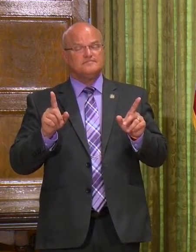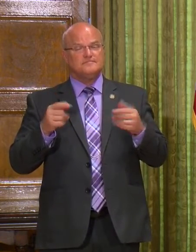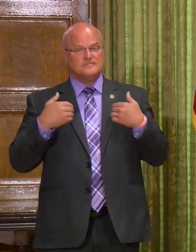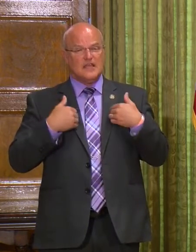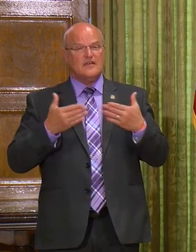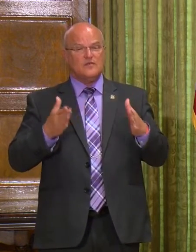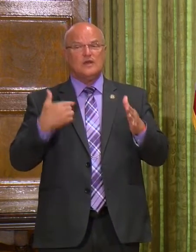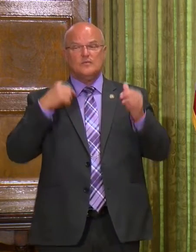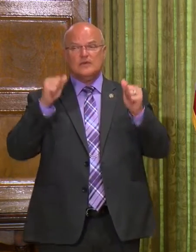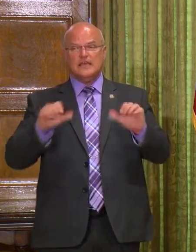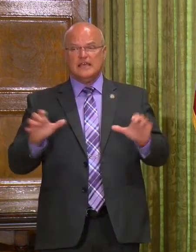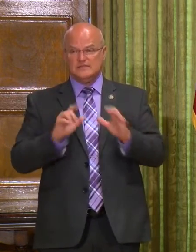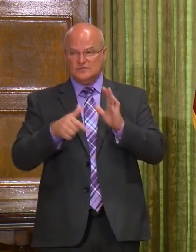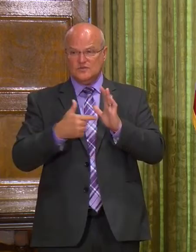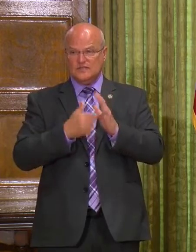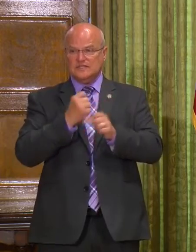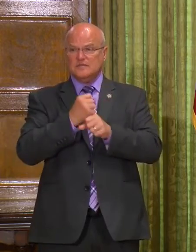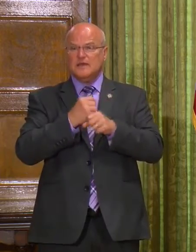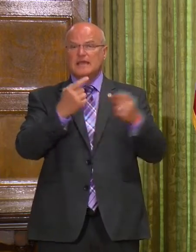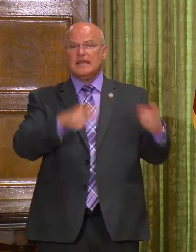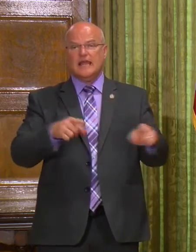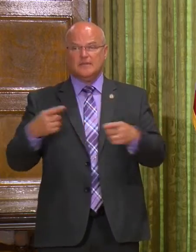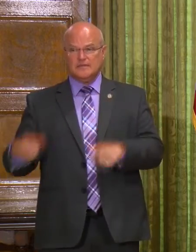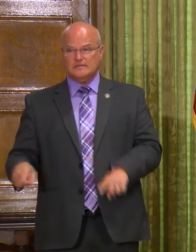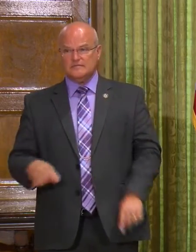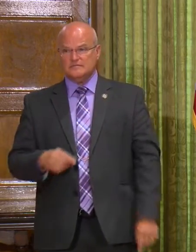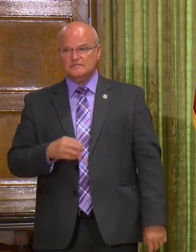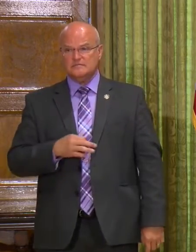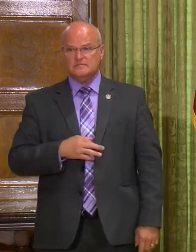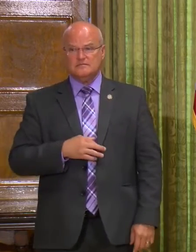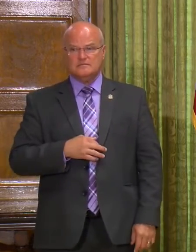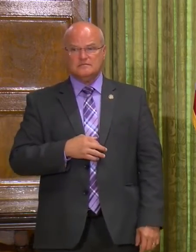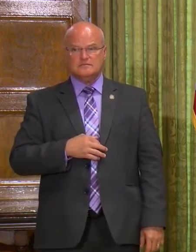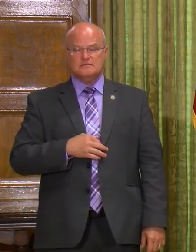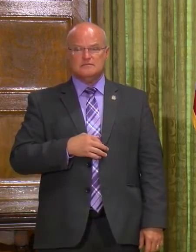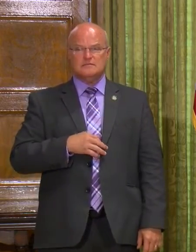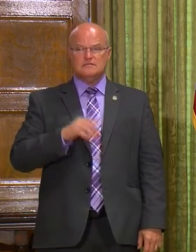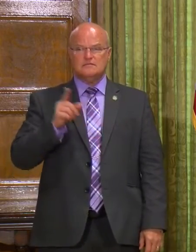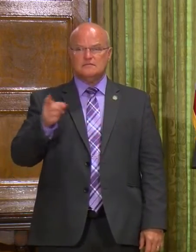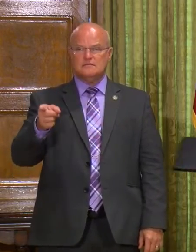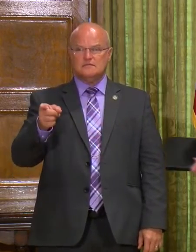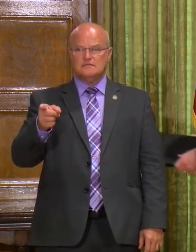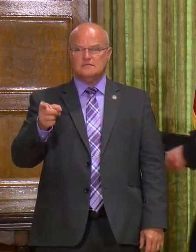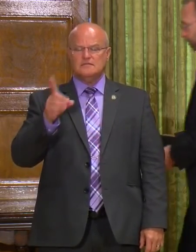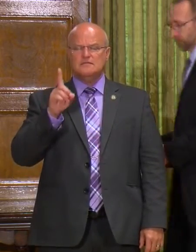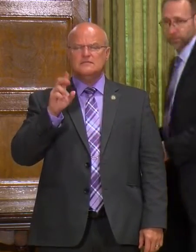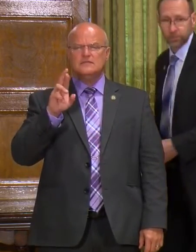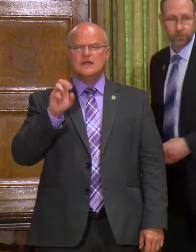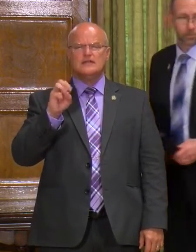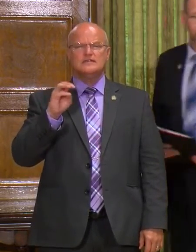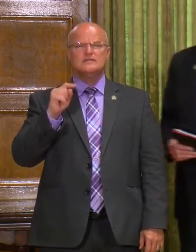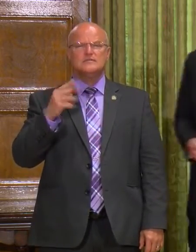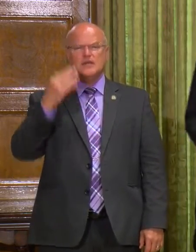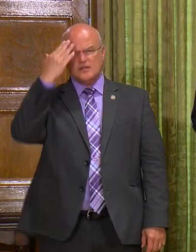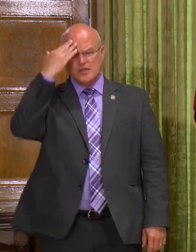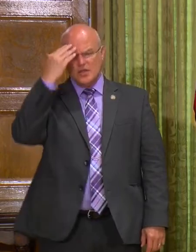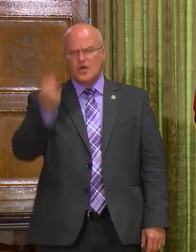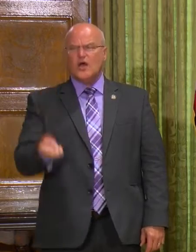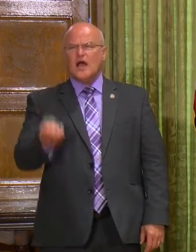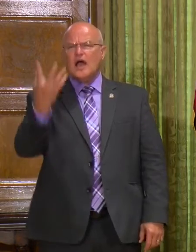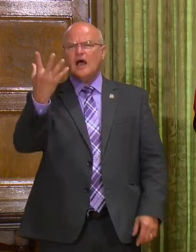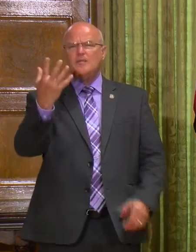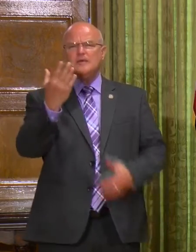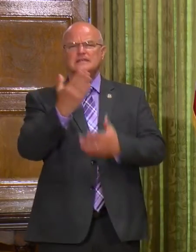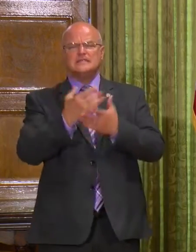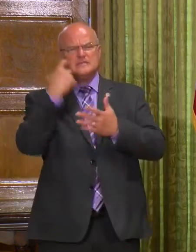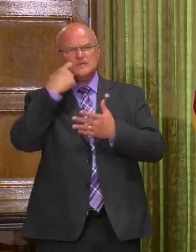ways that we can do this to make that happen. Next question. Okay. I guess, Dr. Smith, do we know how many of some